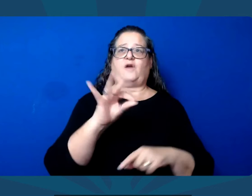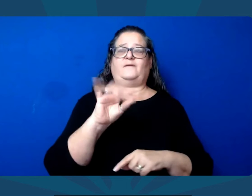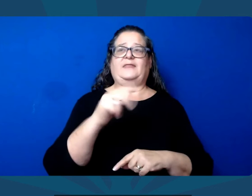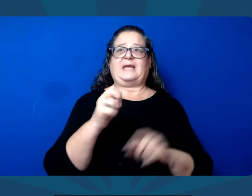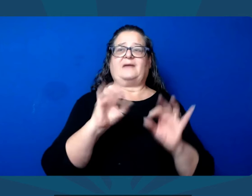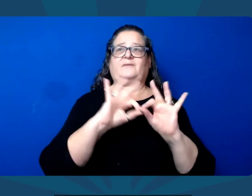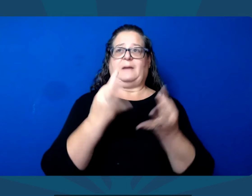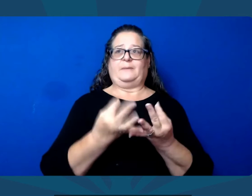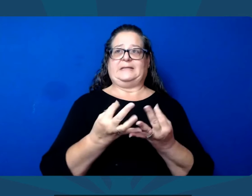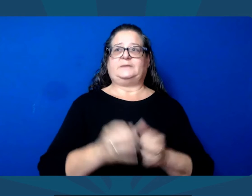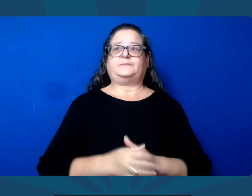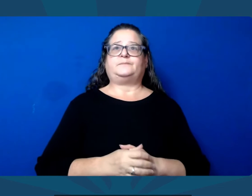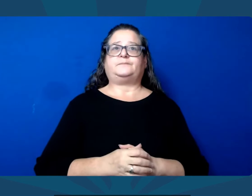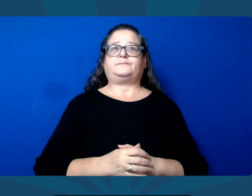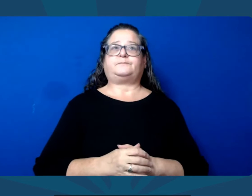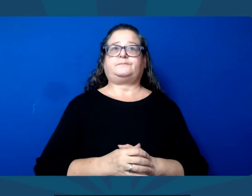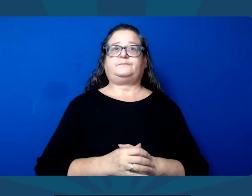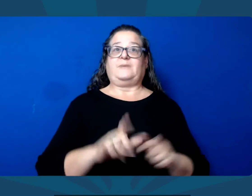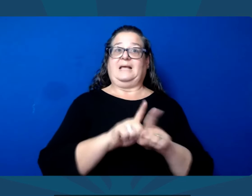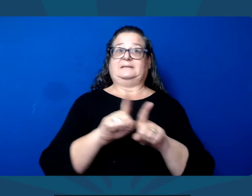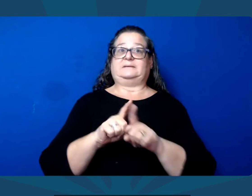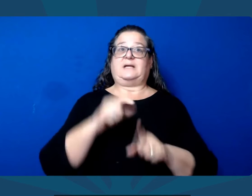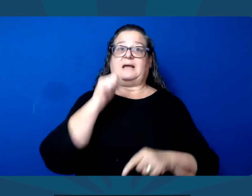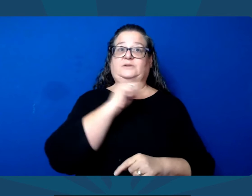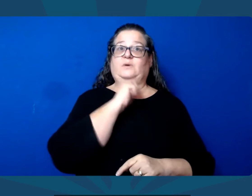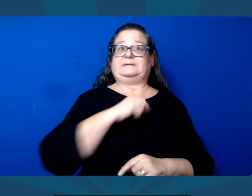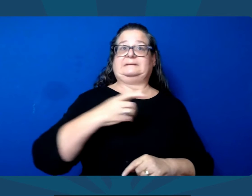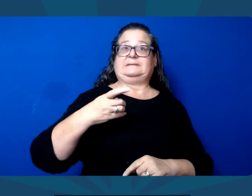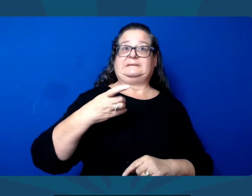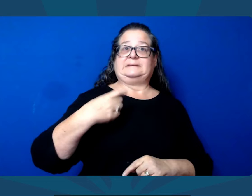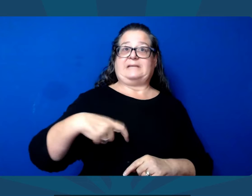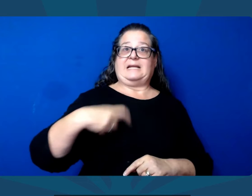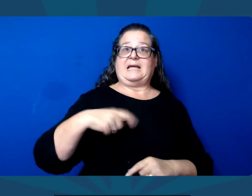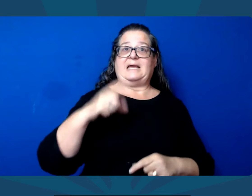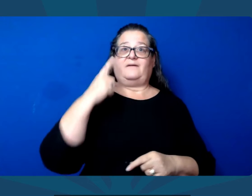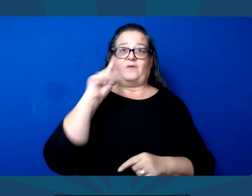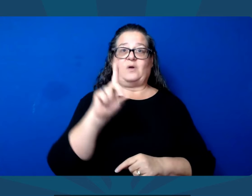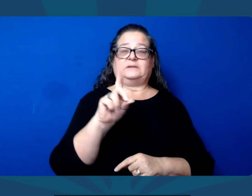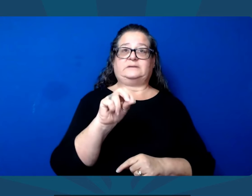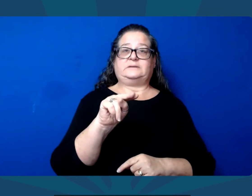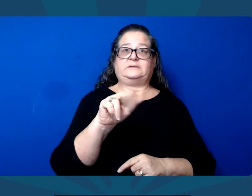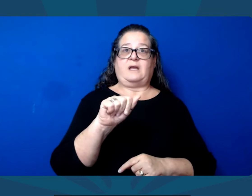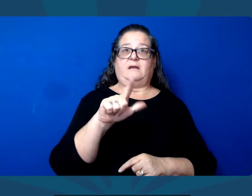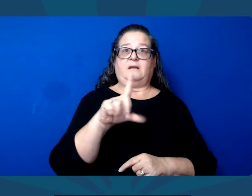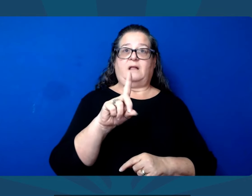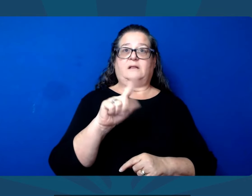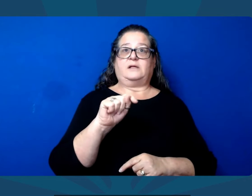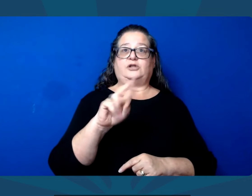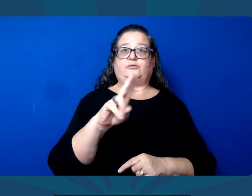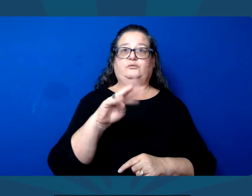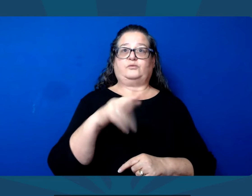of the Family. As an Arizona delegate for Donald